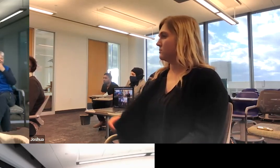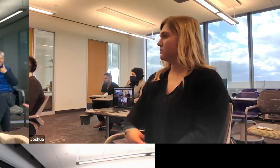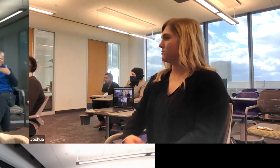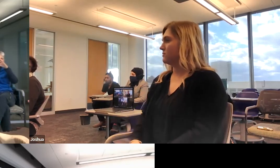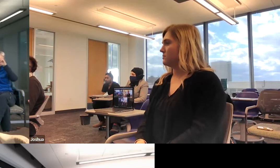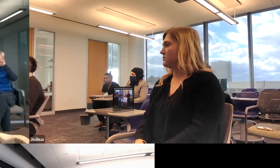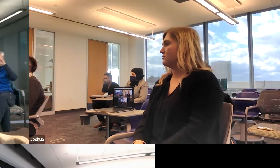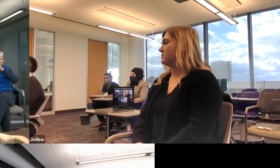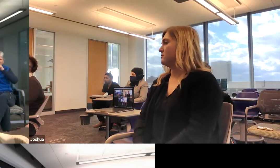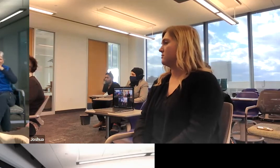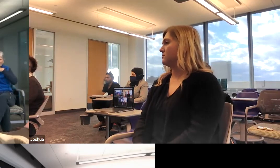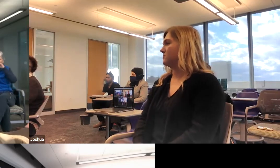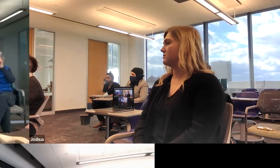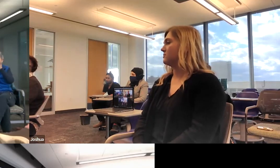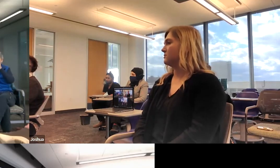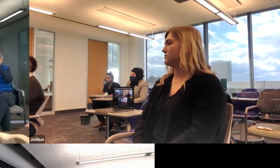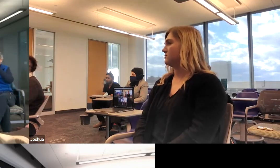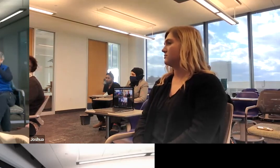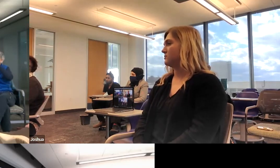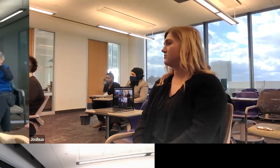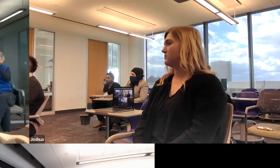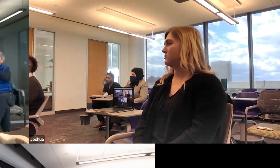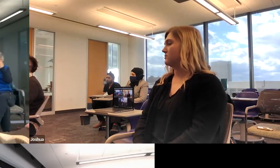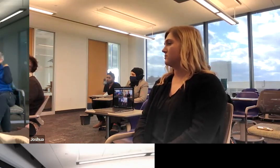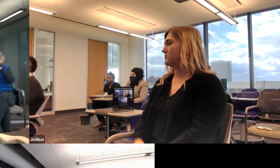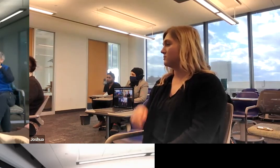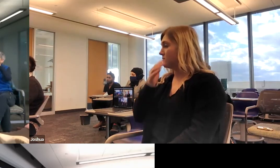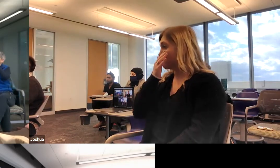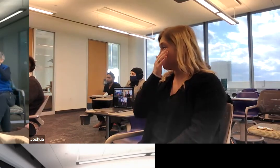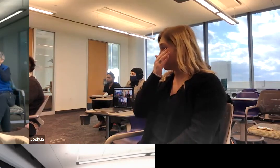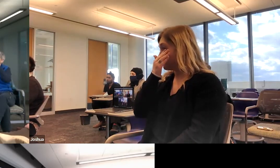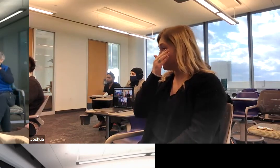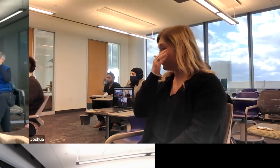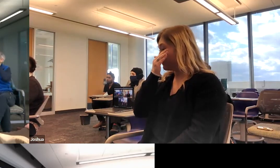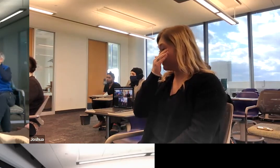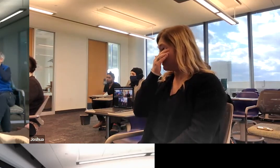I would say, for example, right, when, you know, the CSC has a Starbucks in the building.